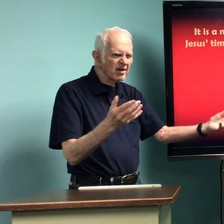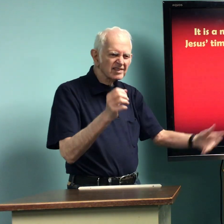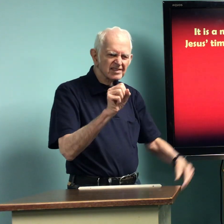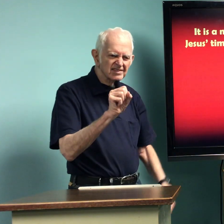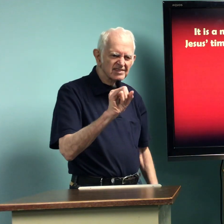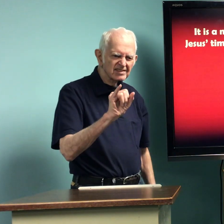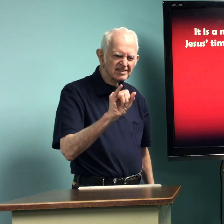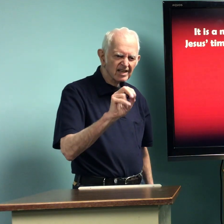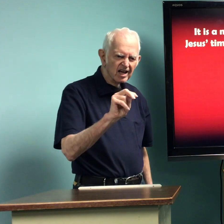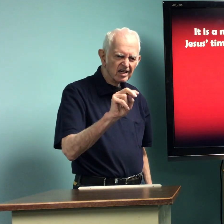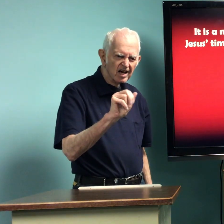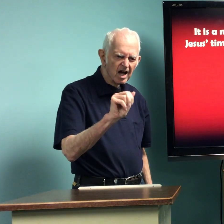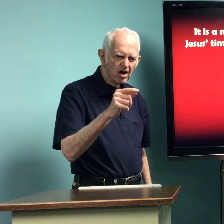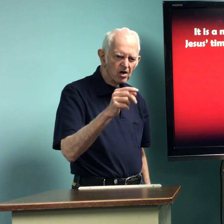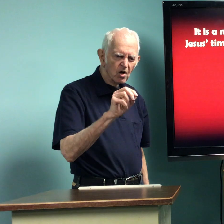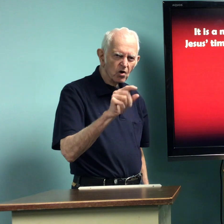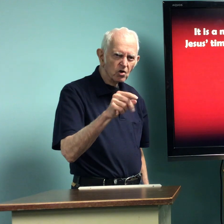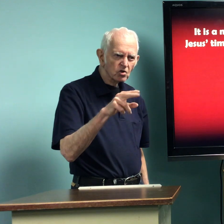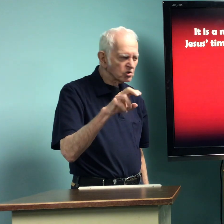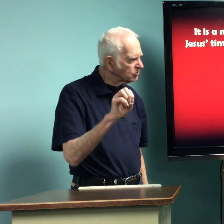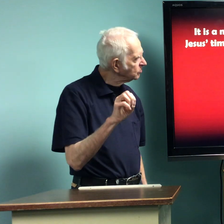What is a synagogue?